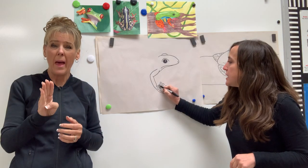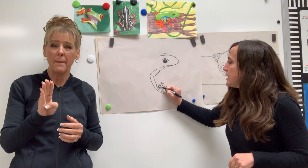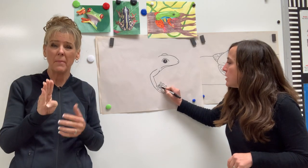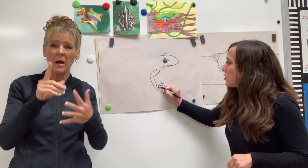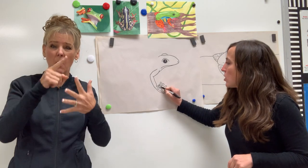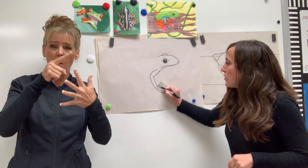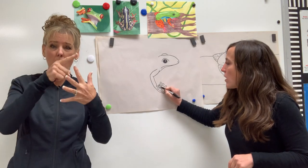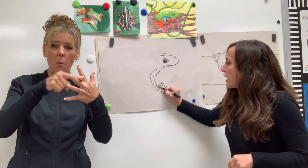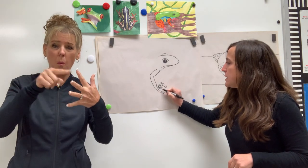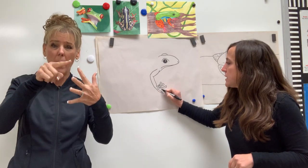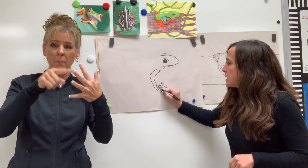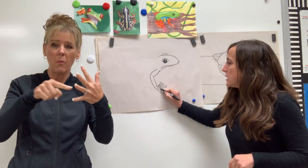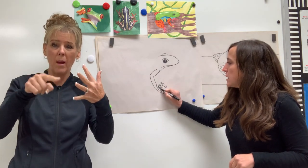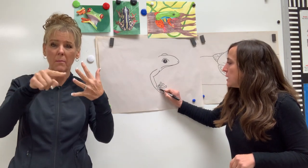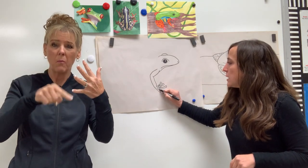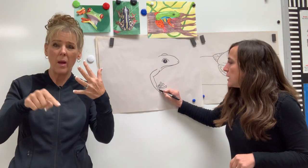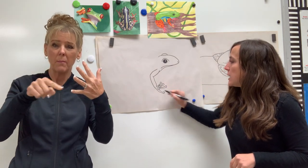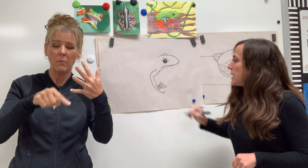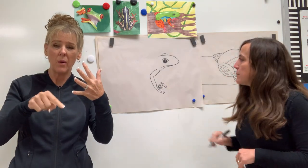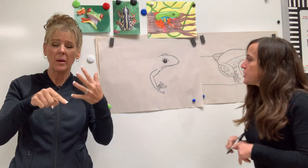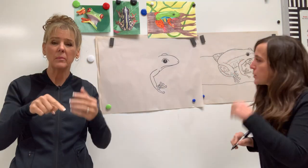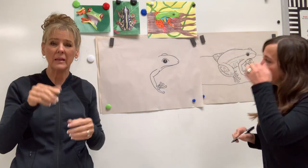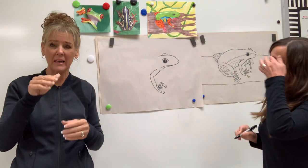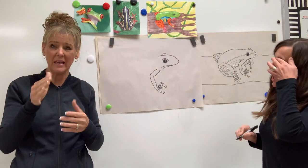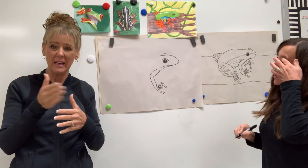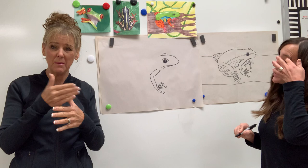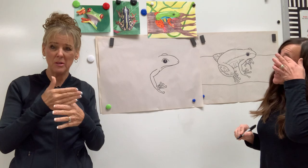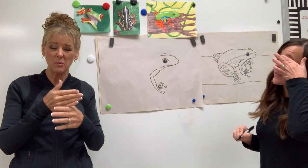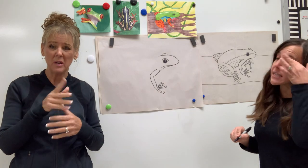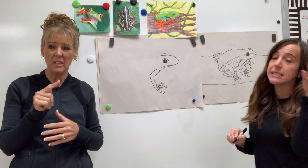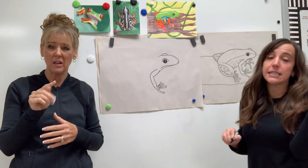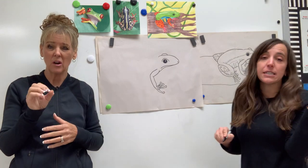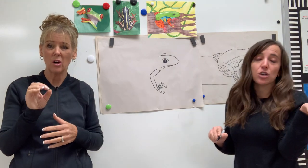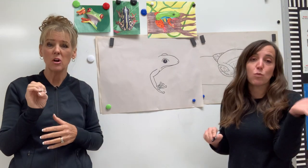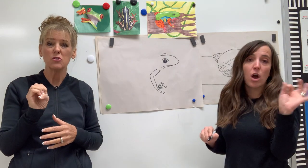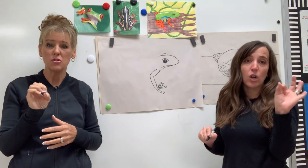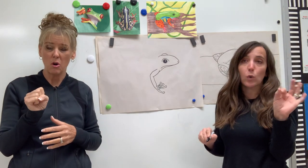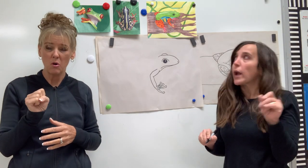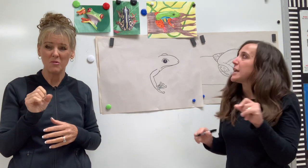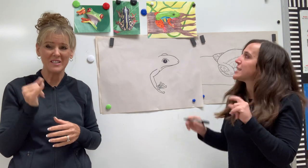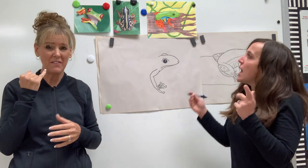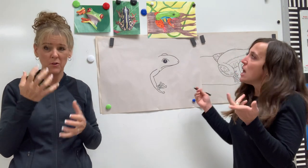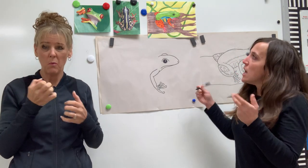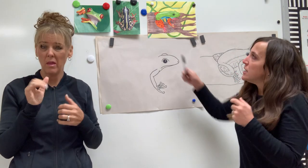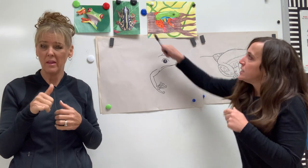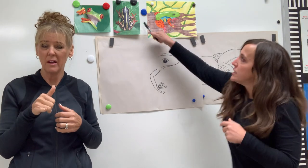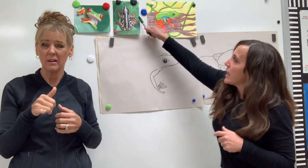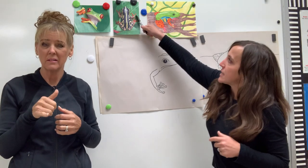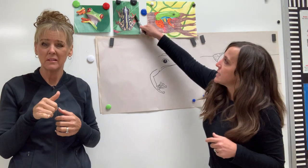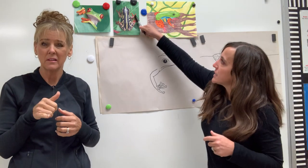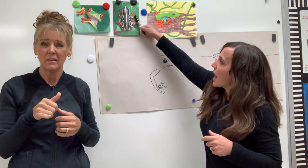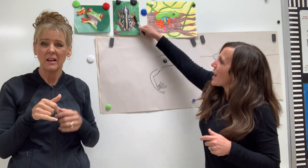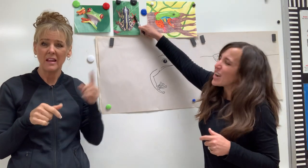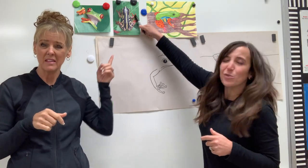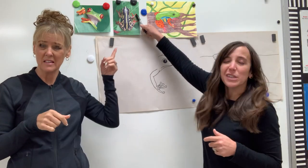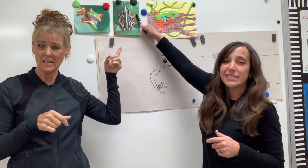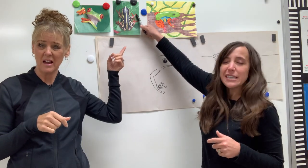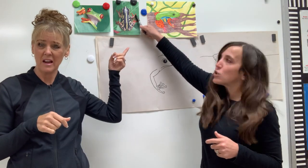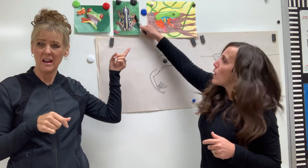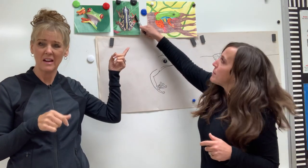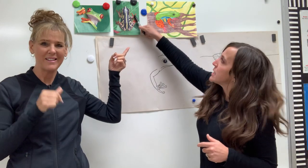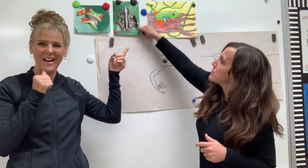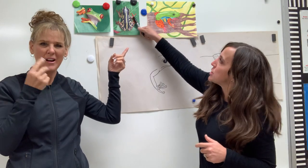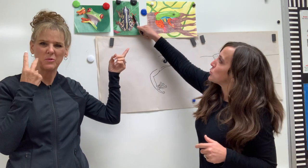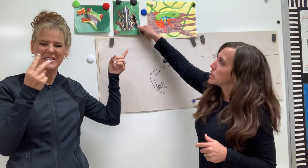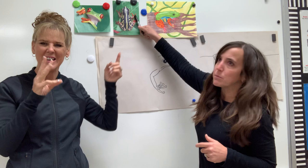can add teeny little curve lines in between their toes. If that's a detail you want, great. Like this guy, I don't really